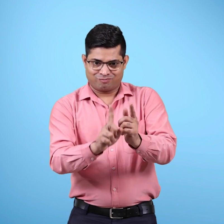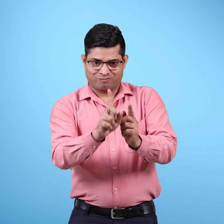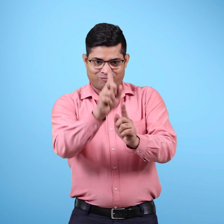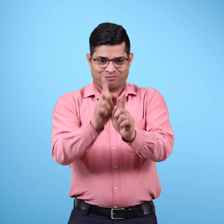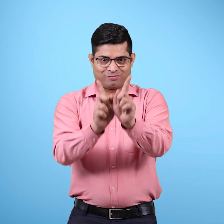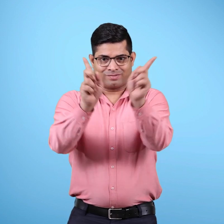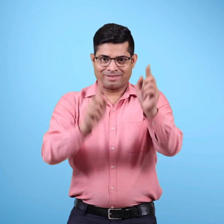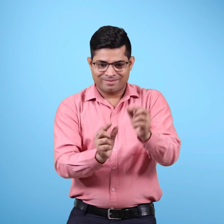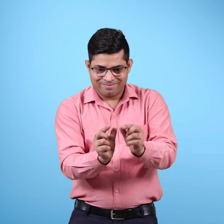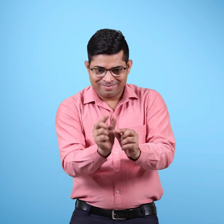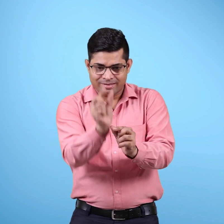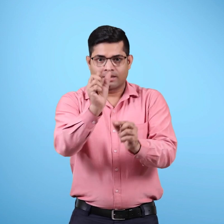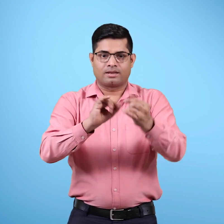Stems bear leaves.